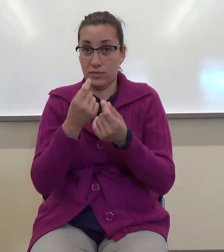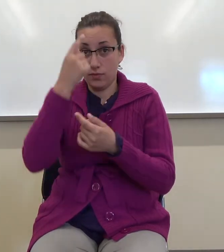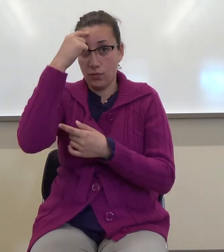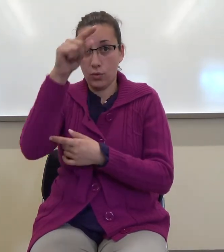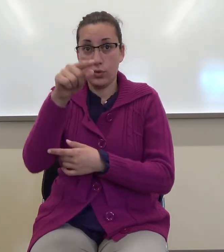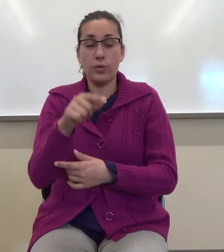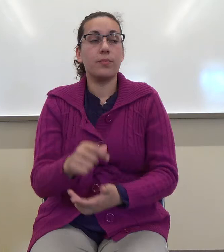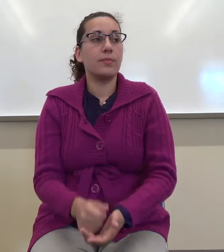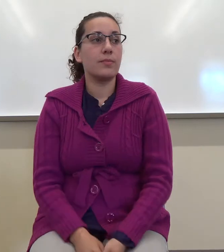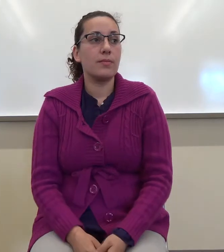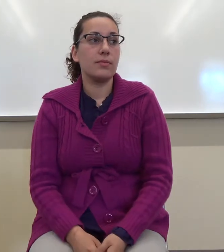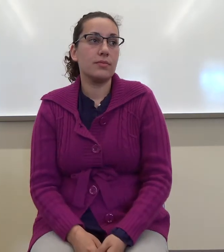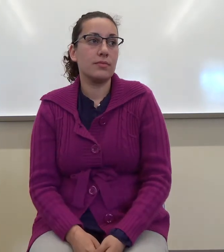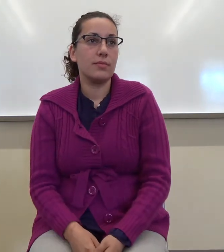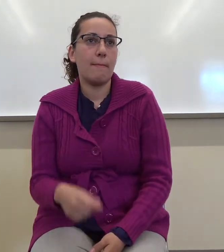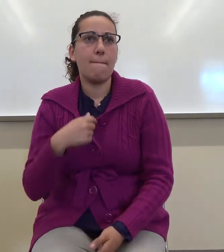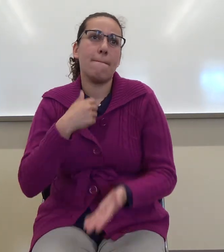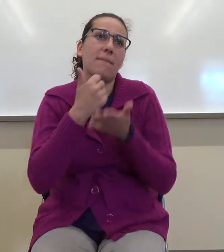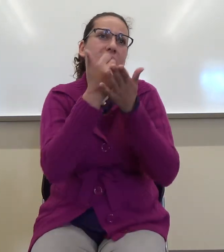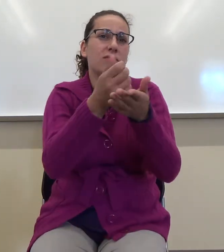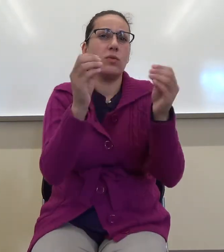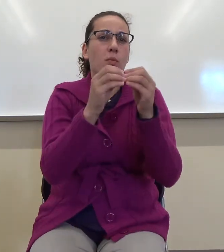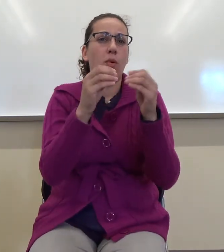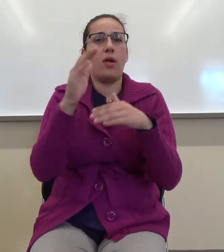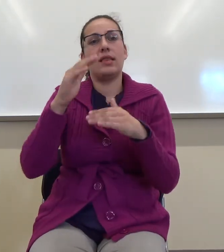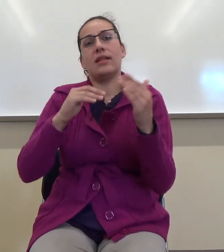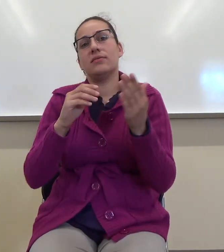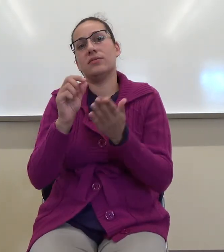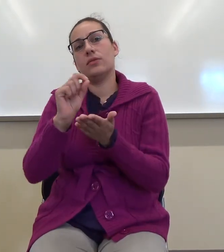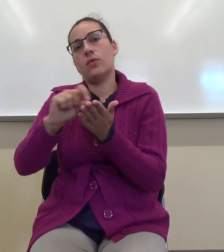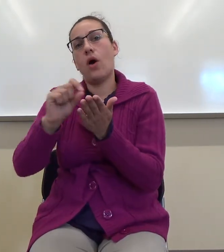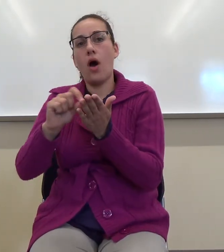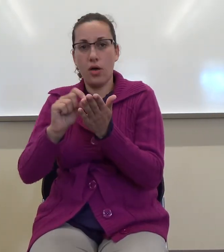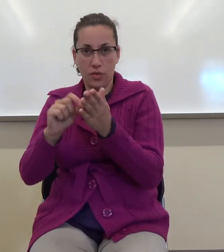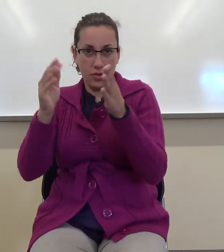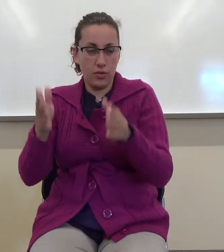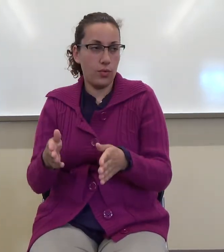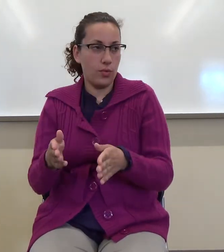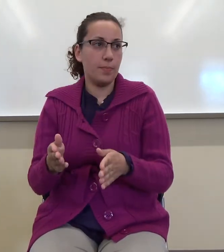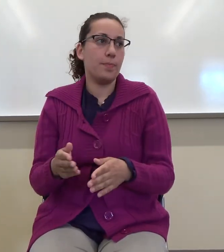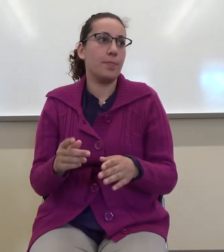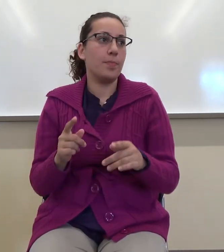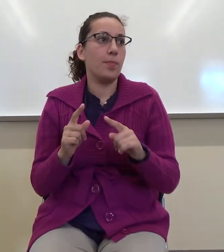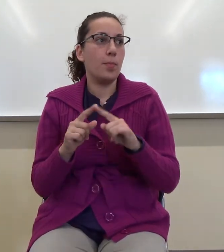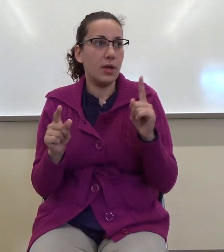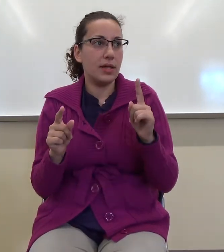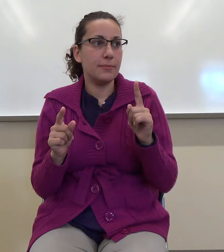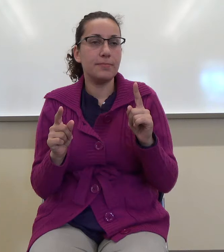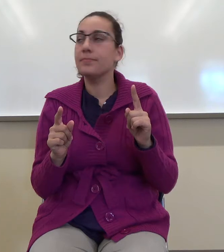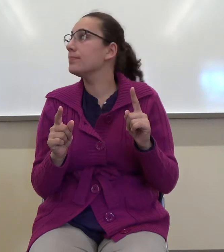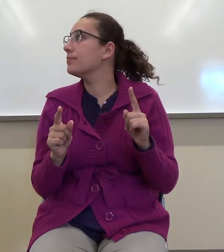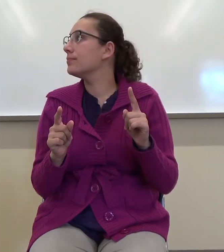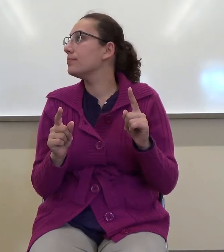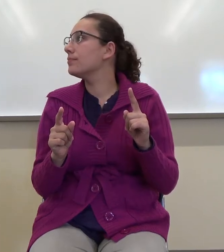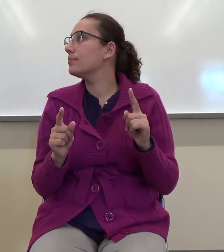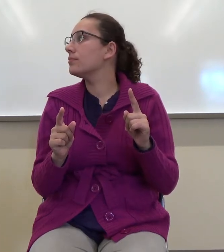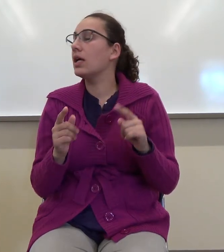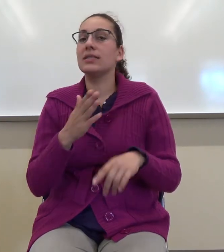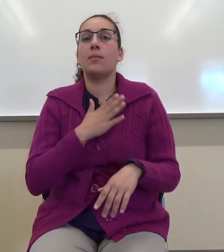I've given you a little more help than Lorraine Fleming did. This is what she had in the book, but then you notice this is my little typewriter again.